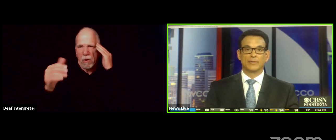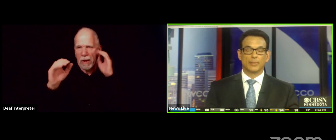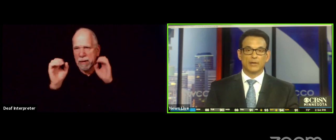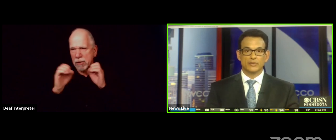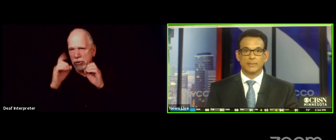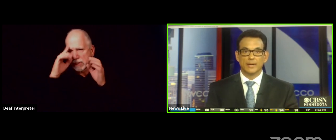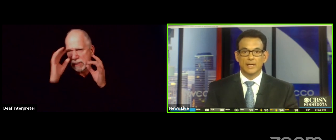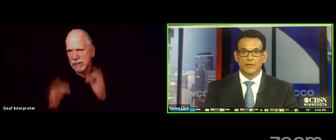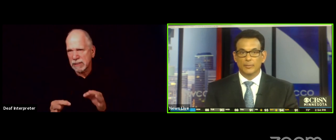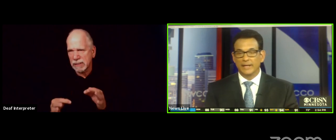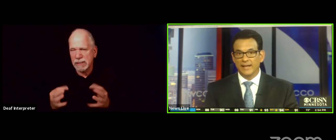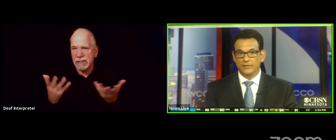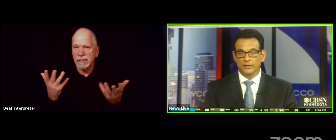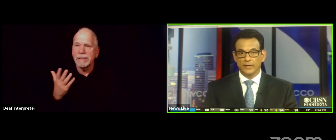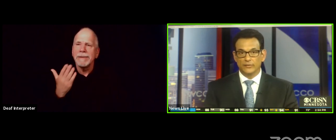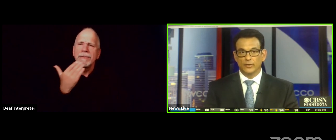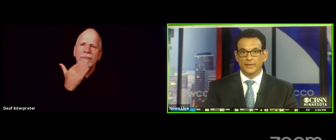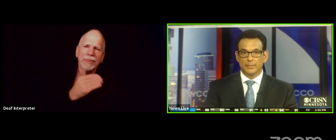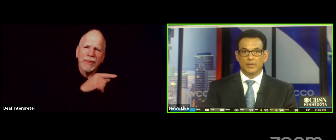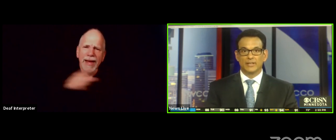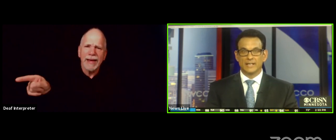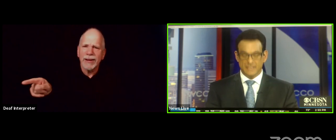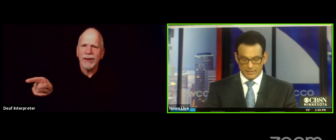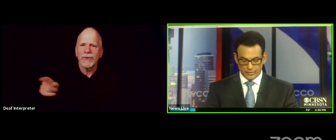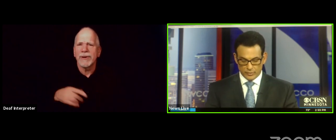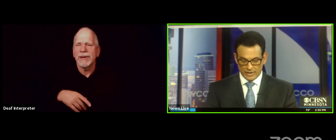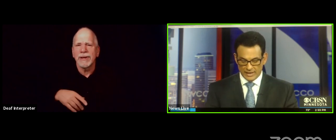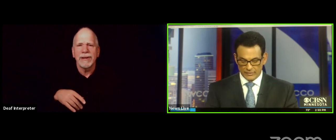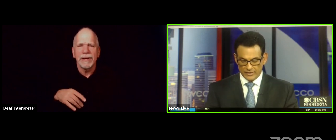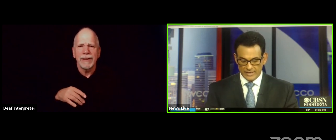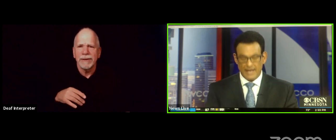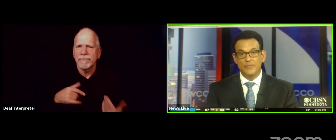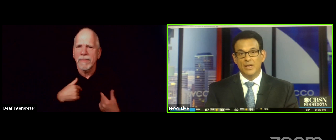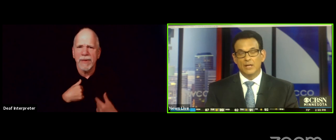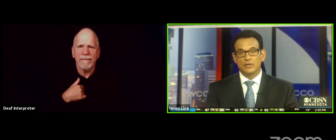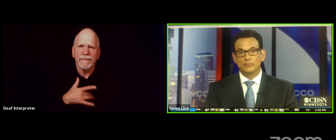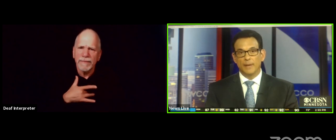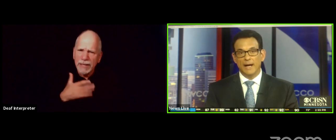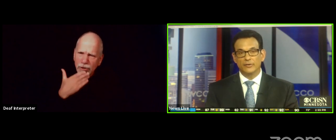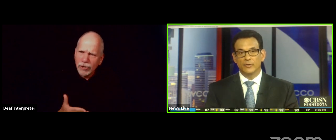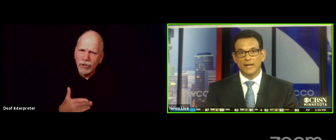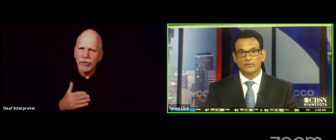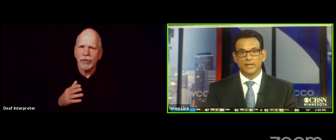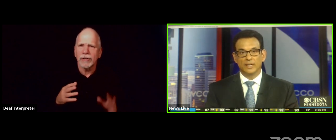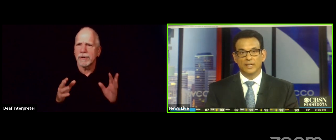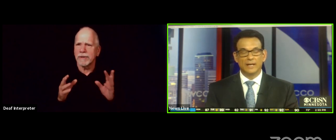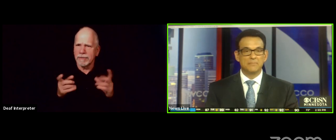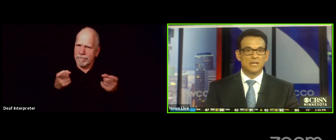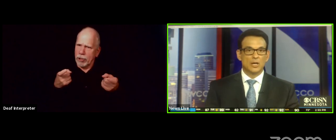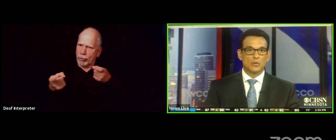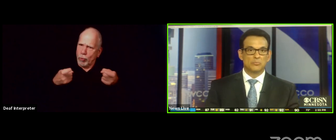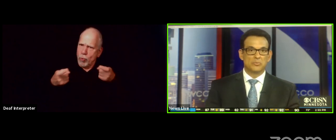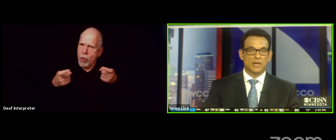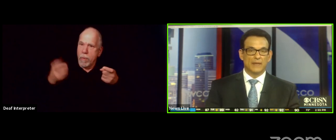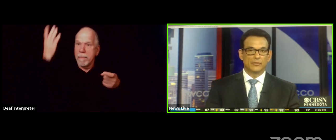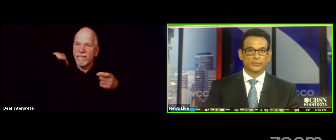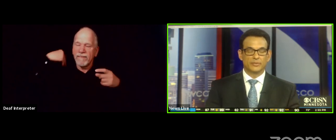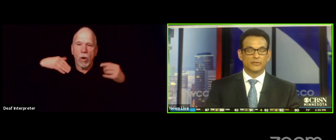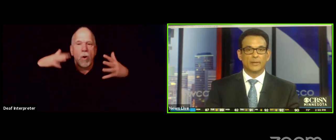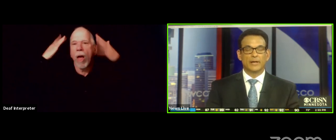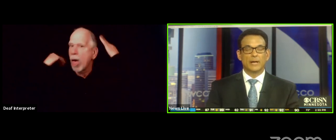public-private partnership for making that successful and the ability to test those 20,000 a day. In terms of positive rates, of